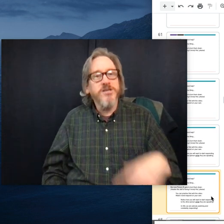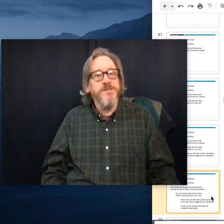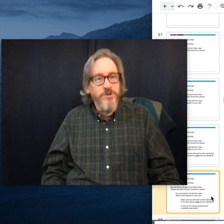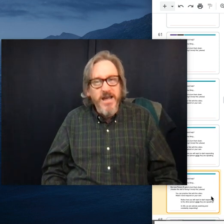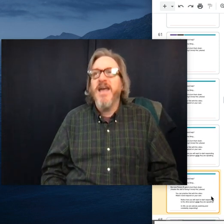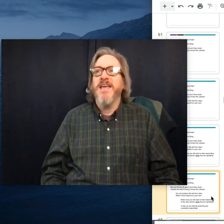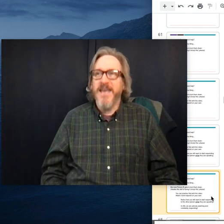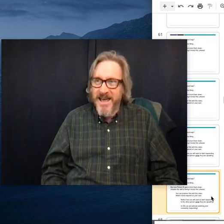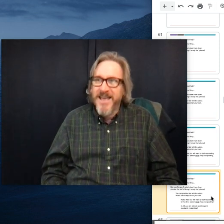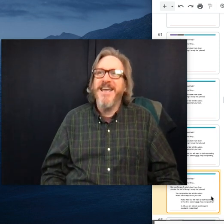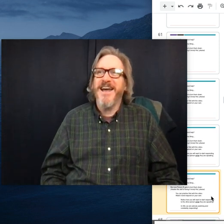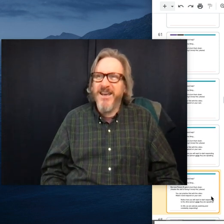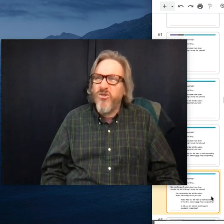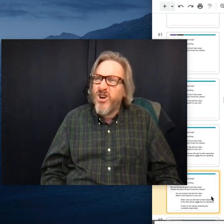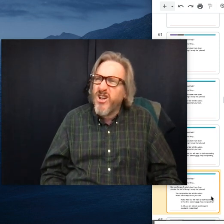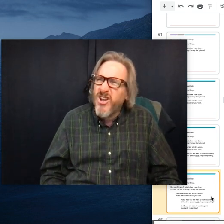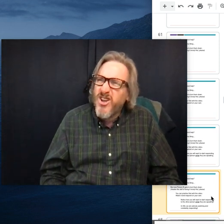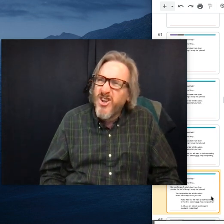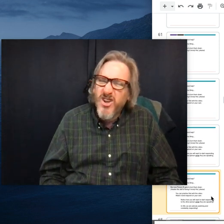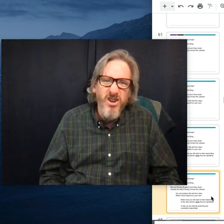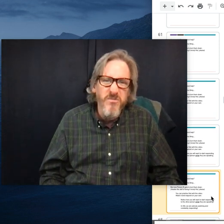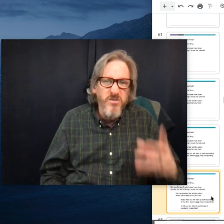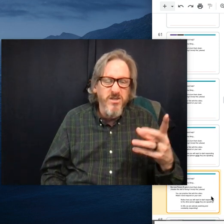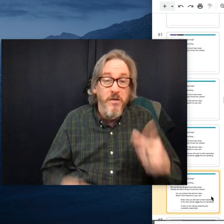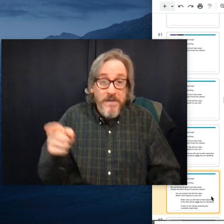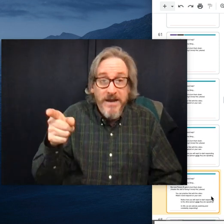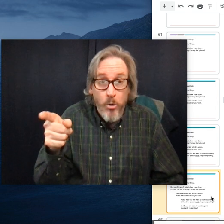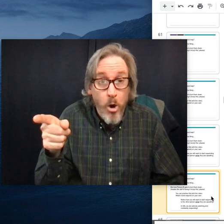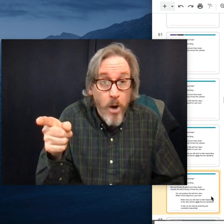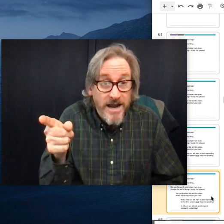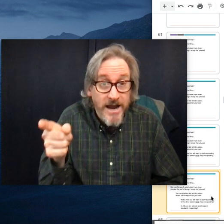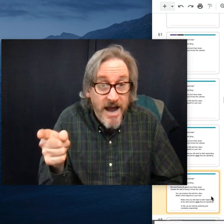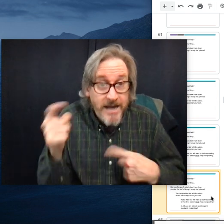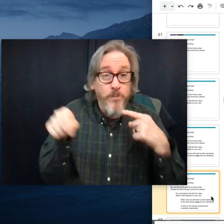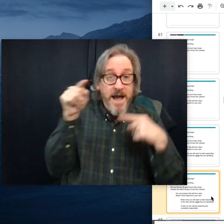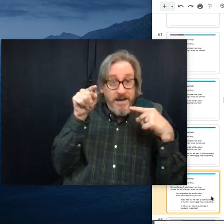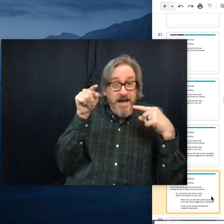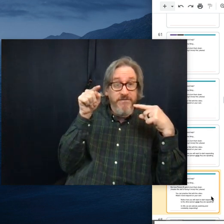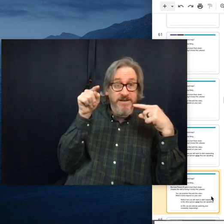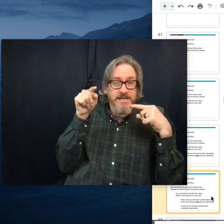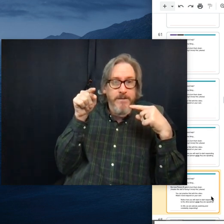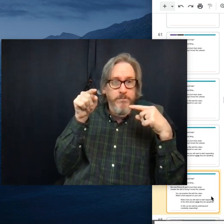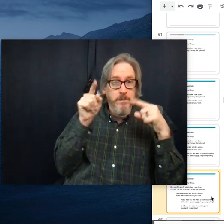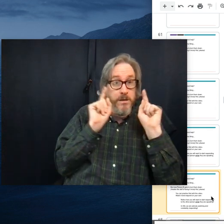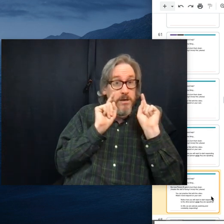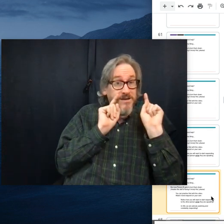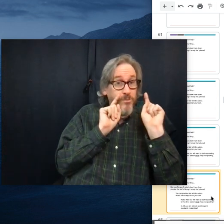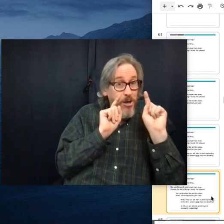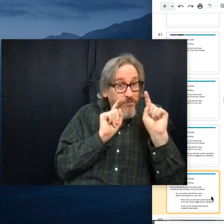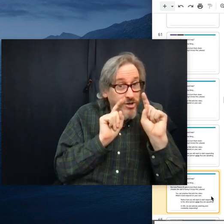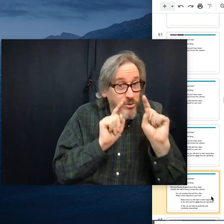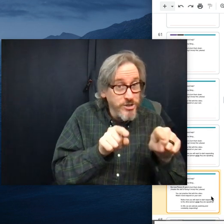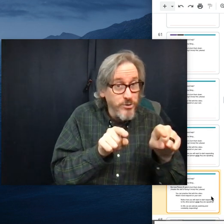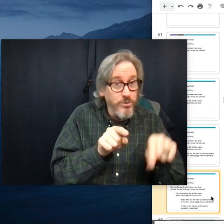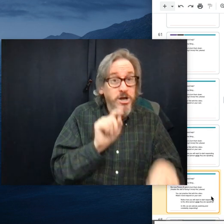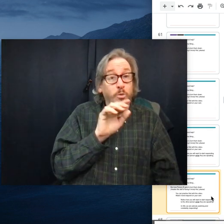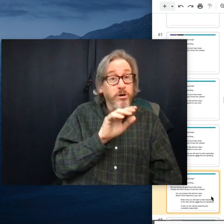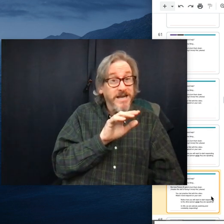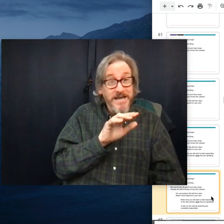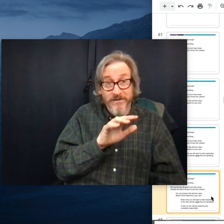positive way. Try to think of even just a conditional where, yeah, I can, but I can't do it till 6 o'clock,